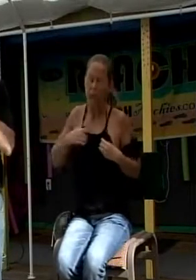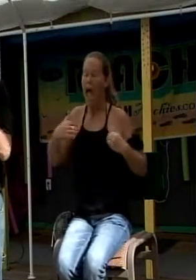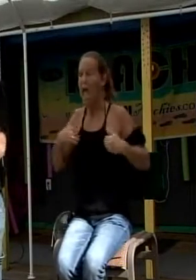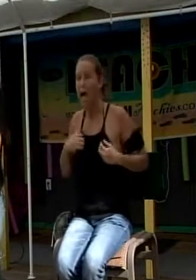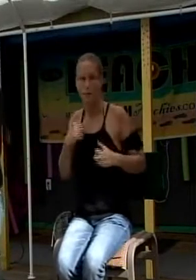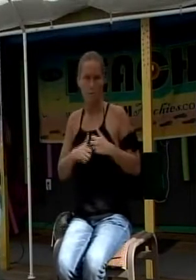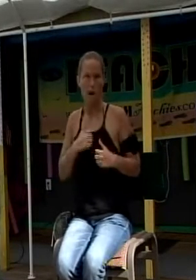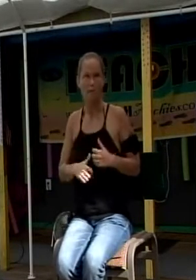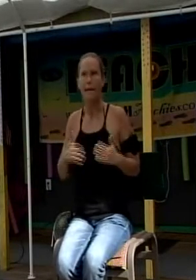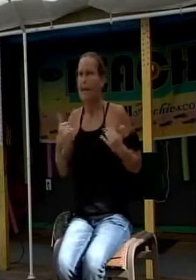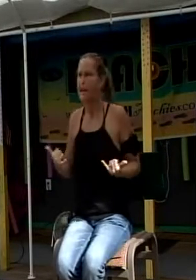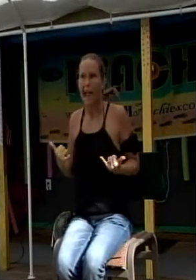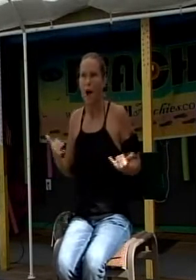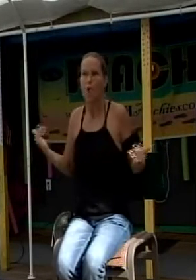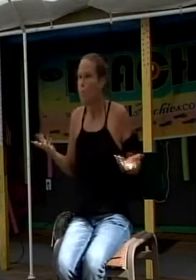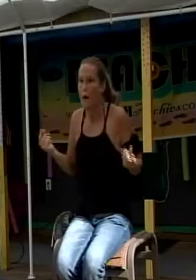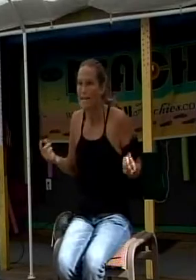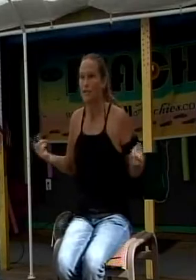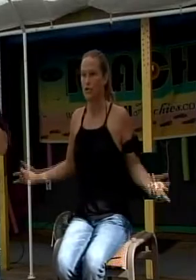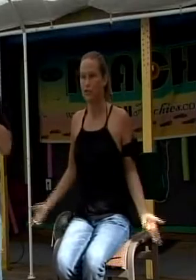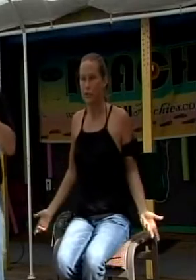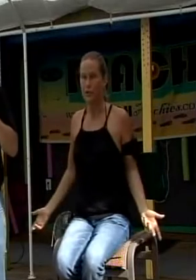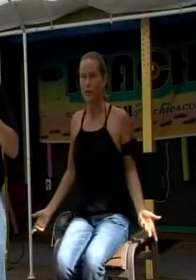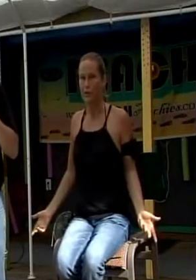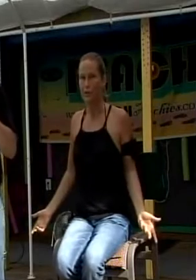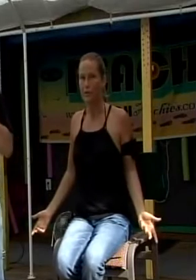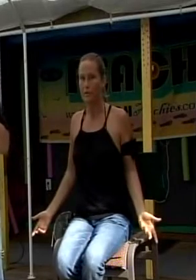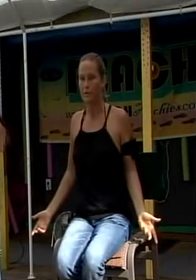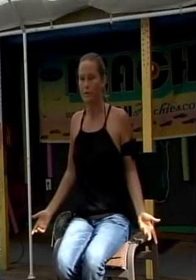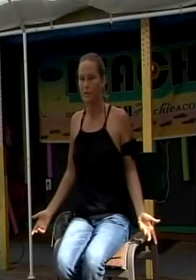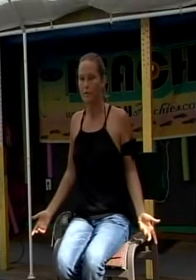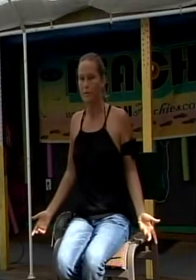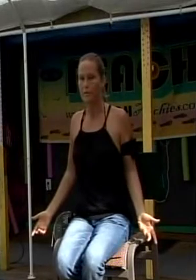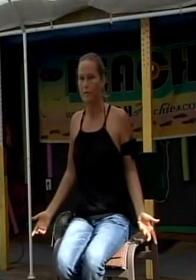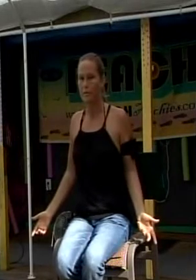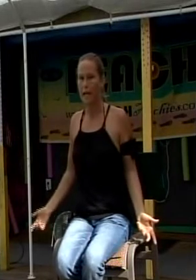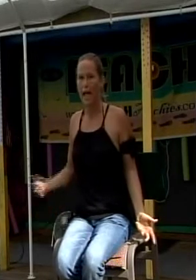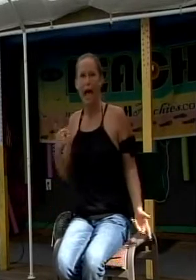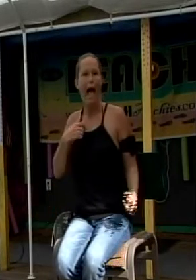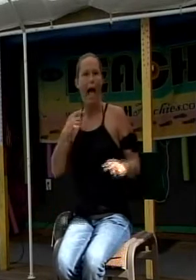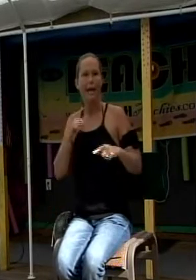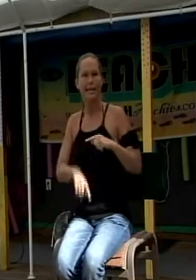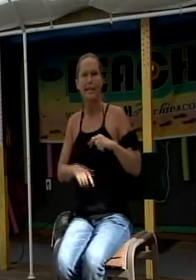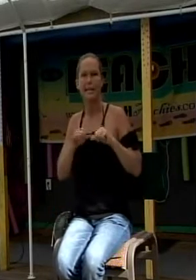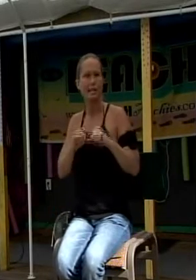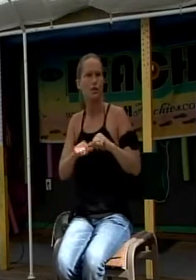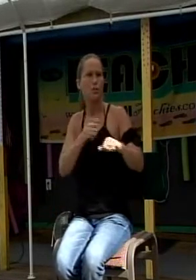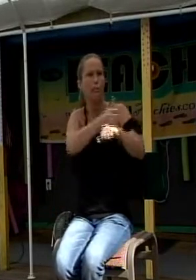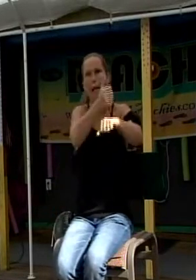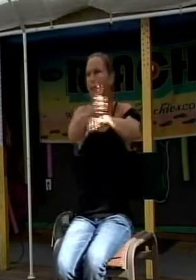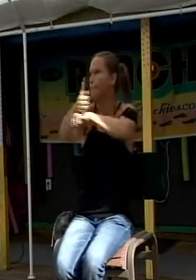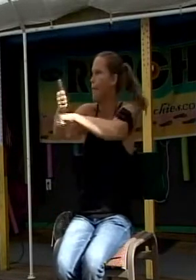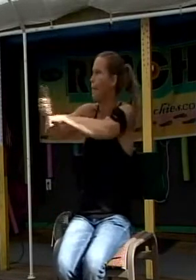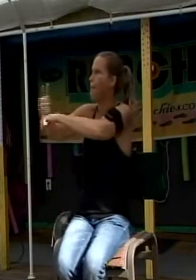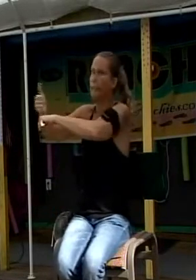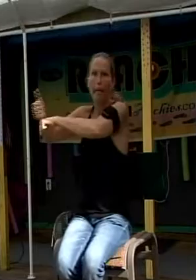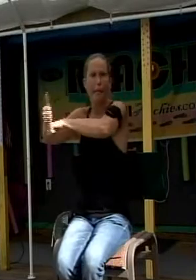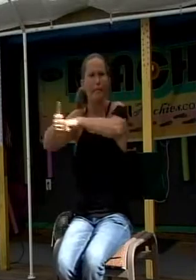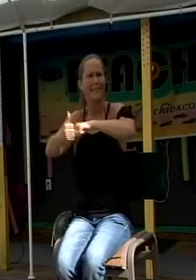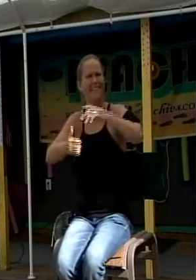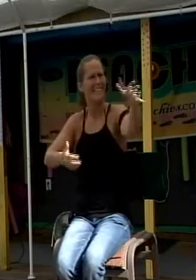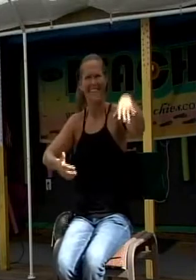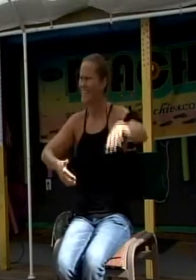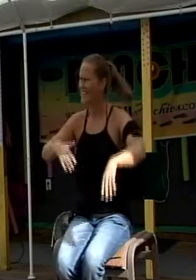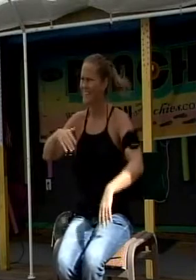his fault that I turned out like this. And you're deflecting responsibility. You know what? You're a grown man. Deal with